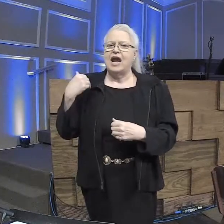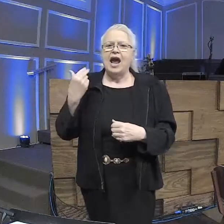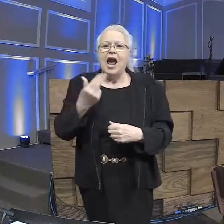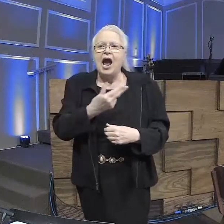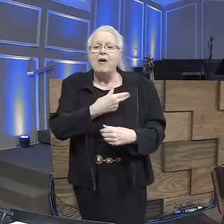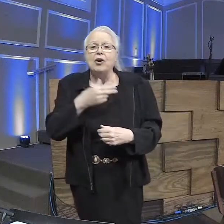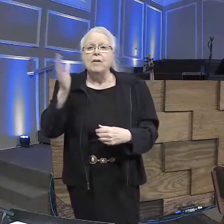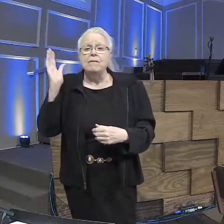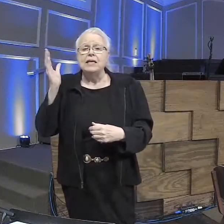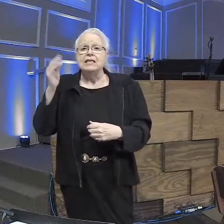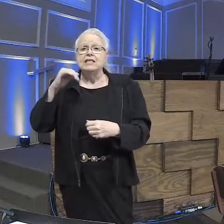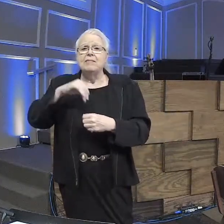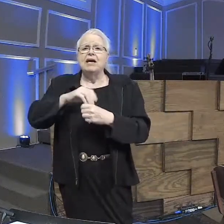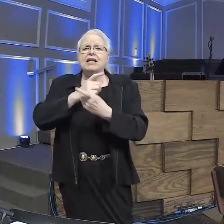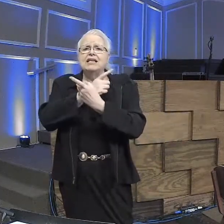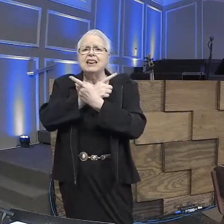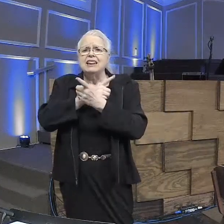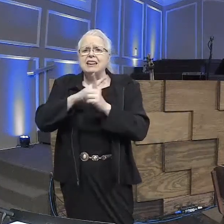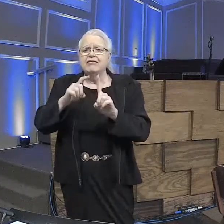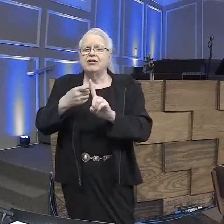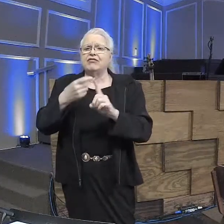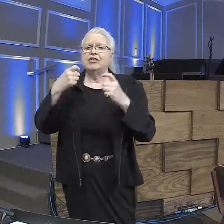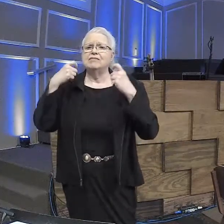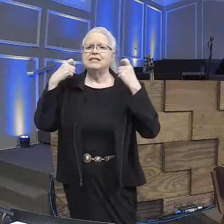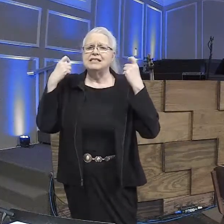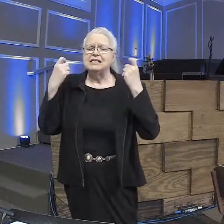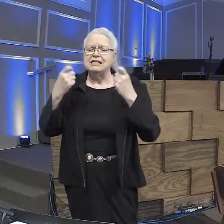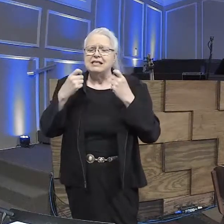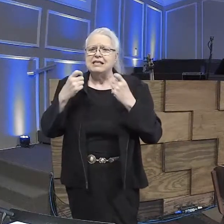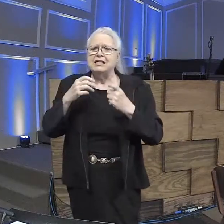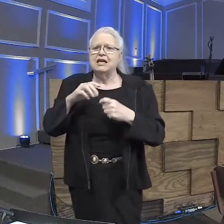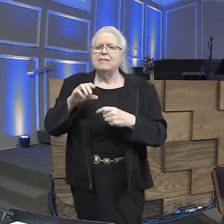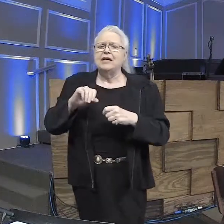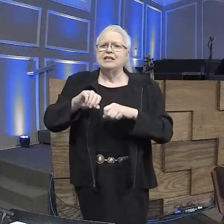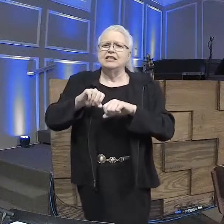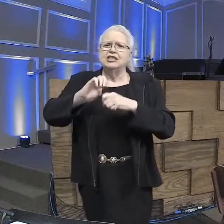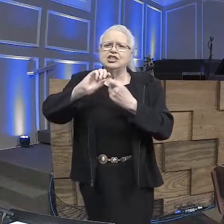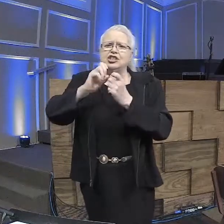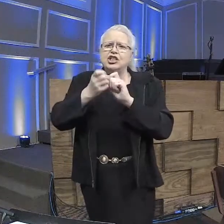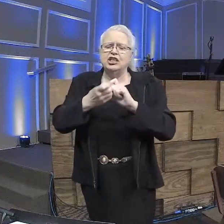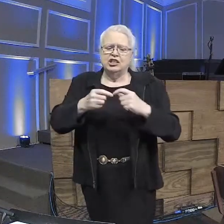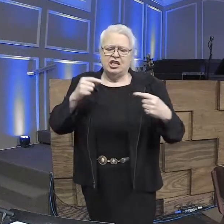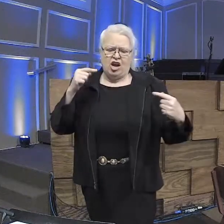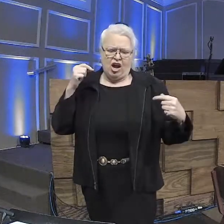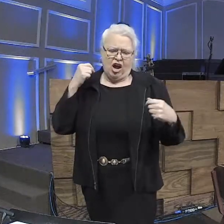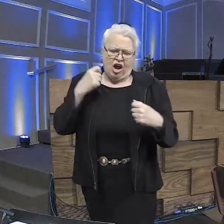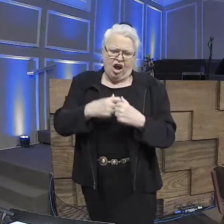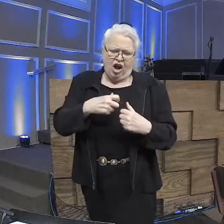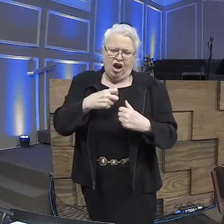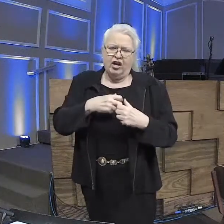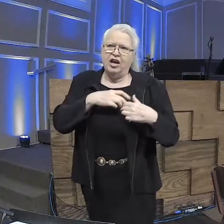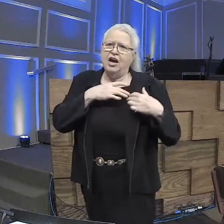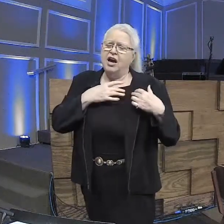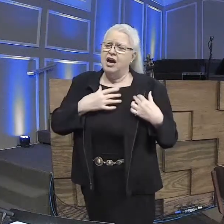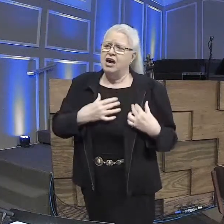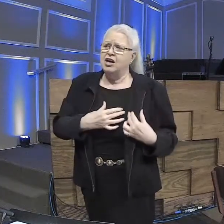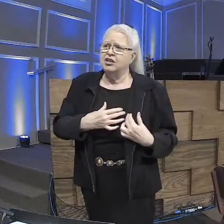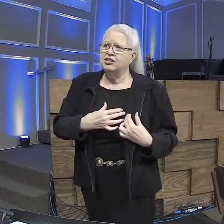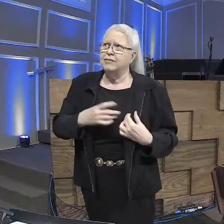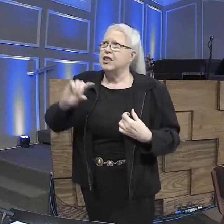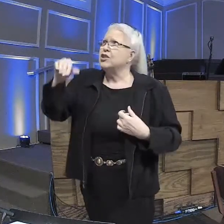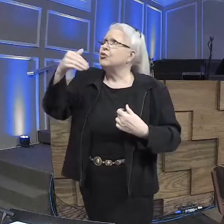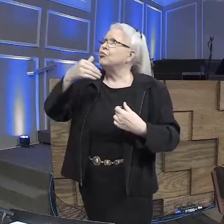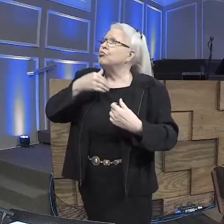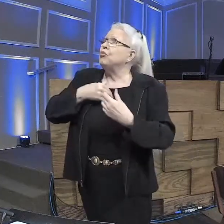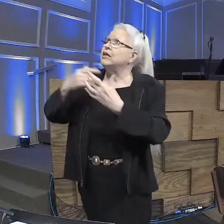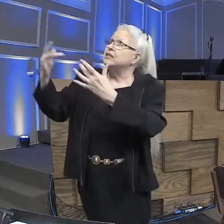about forgiveness of hardened hearts, about the grace and mercy available to one who will believe and can be transformed to